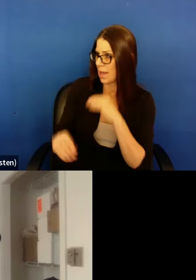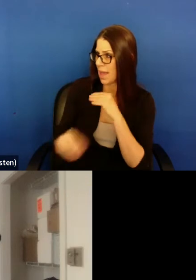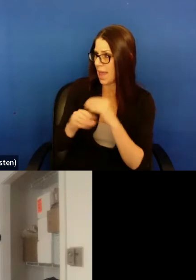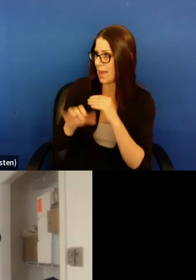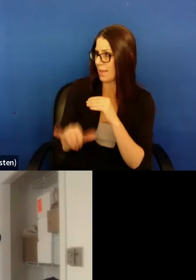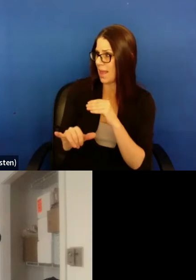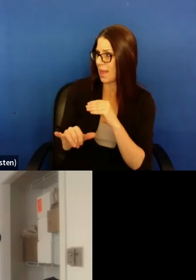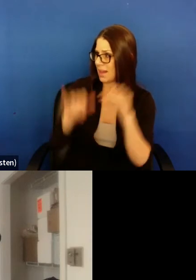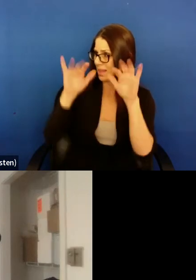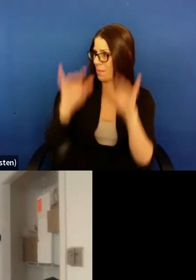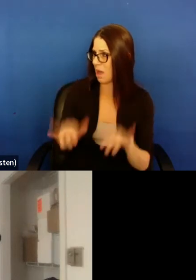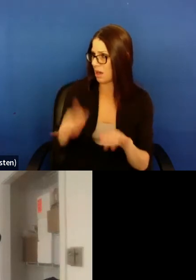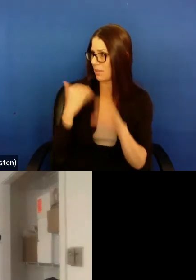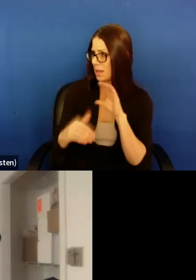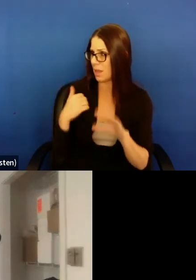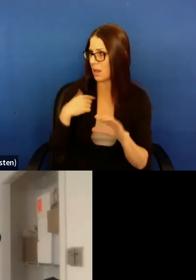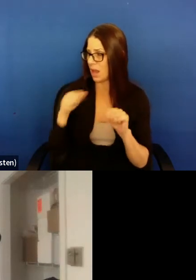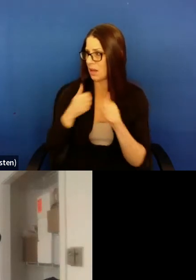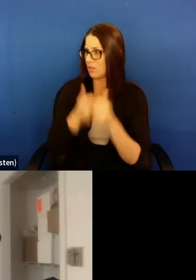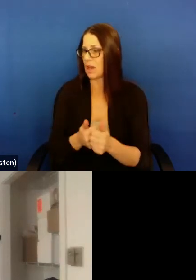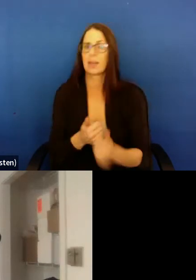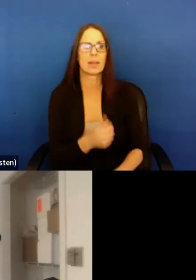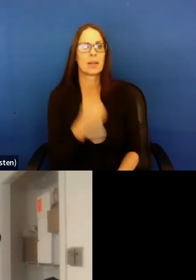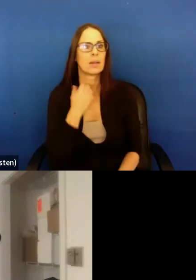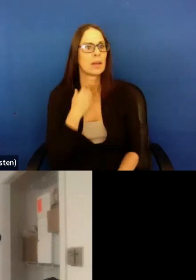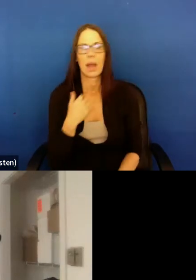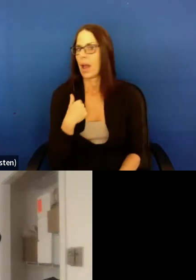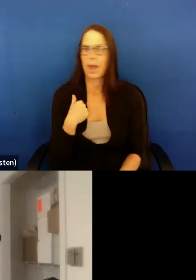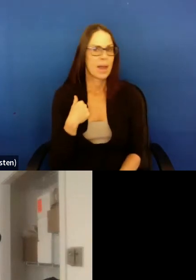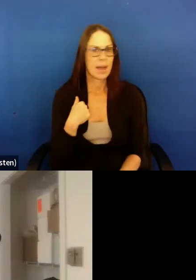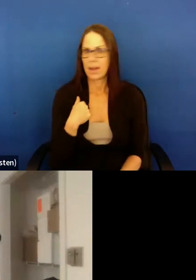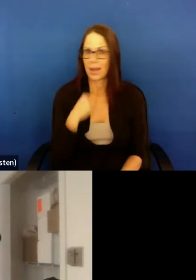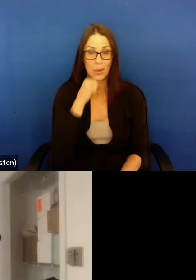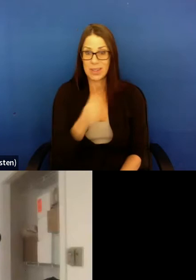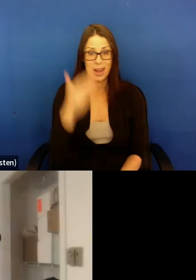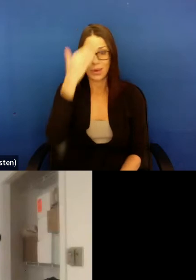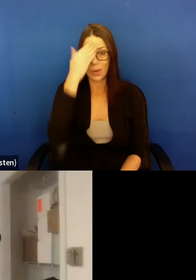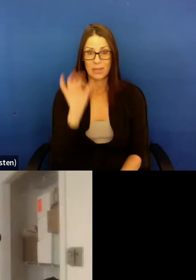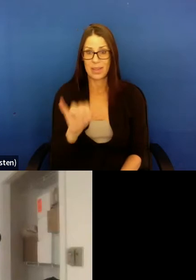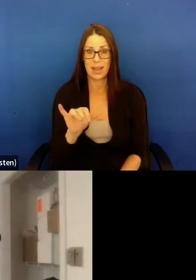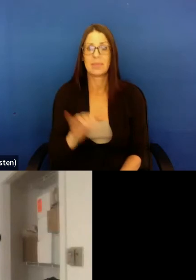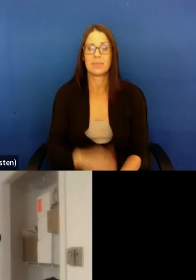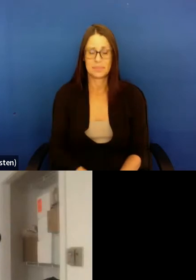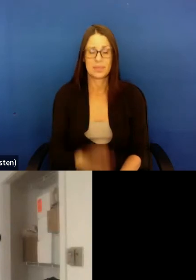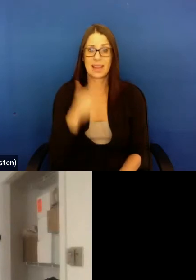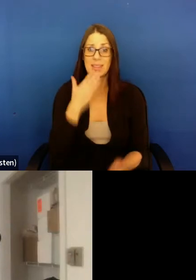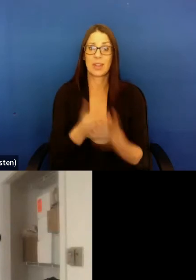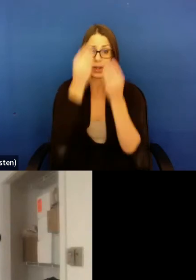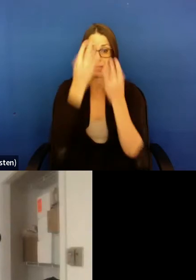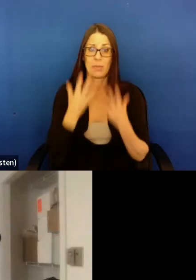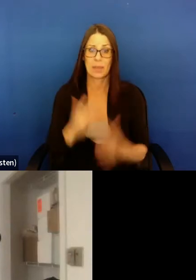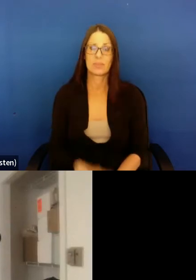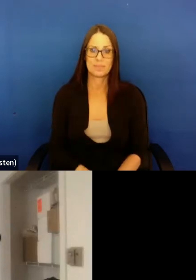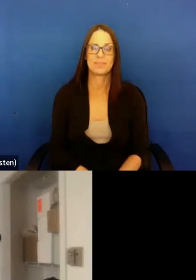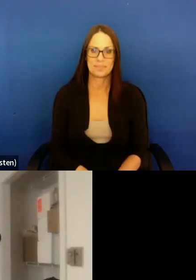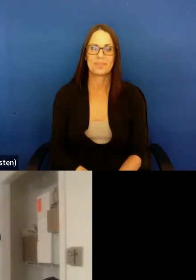well, so I can track Yeah, of this. course. Sure. This is great. I was not aware of that, in fact. So that's going to be great for me to see as well. Yeah,